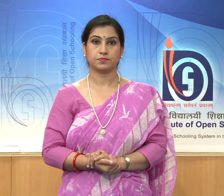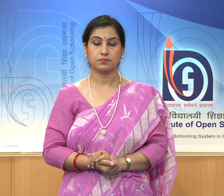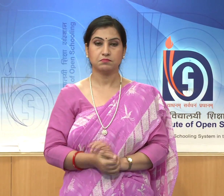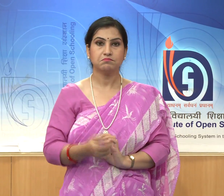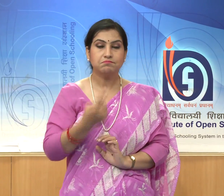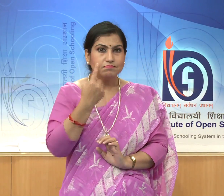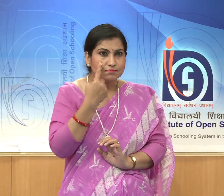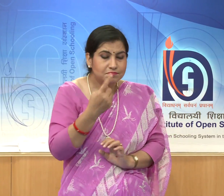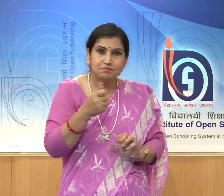Interestingly,